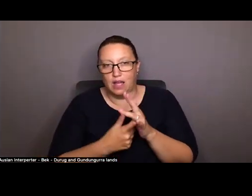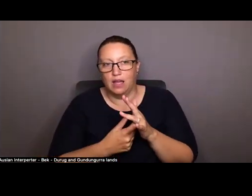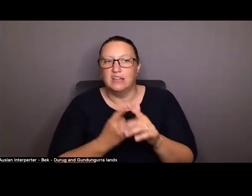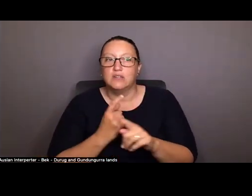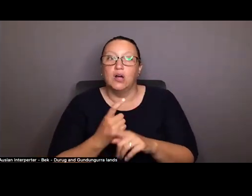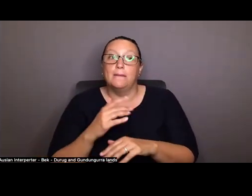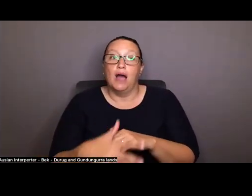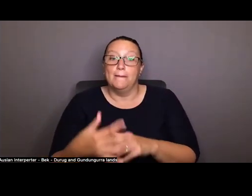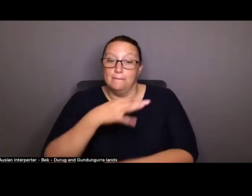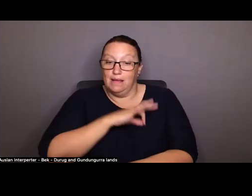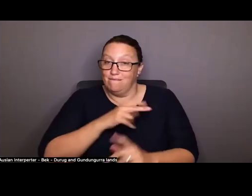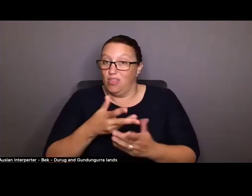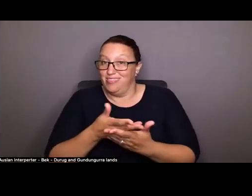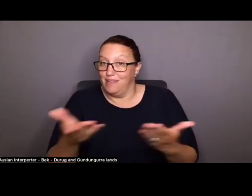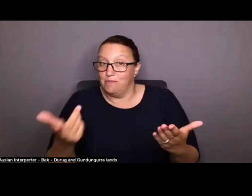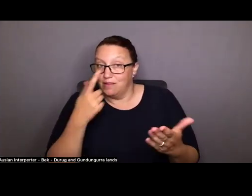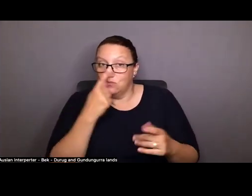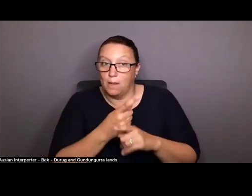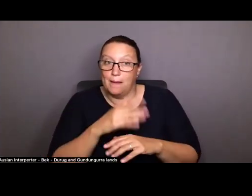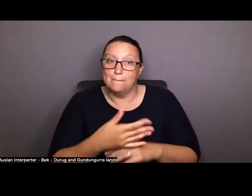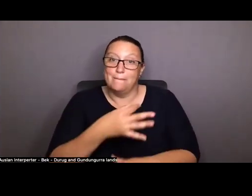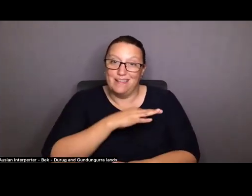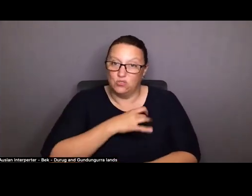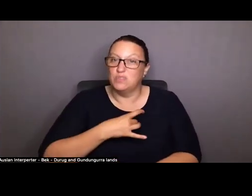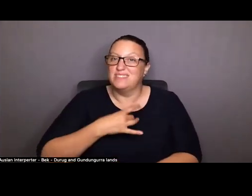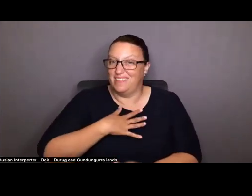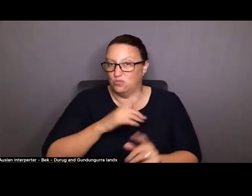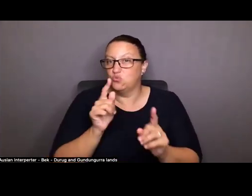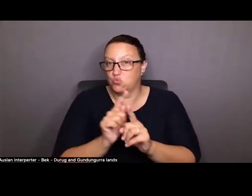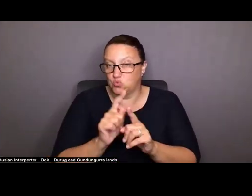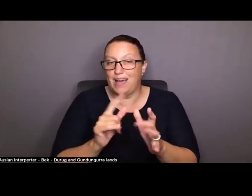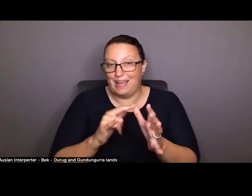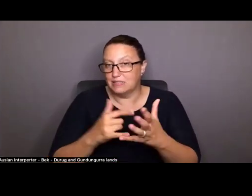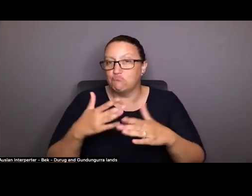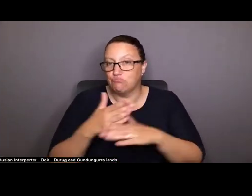regional arts sector, you can talk about benefits to yourself as a practitioner.